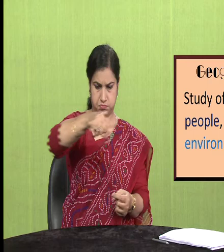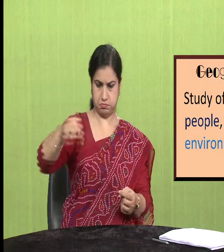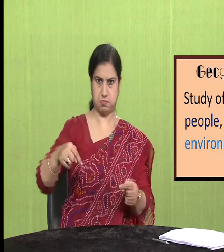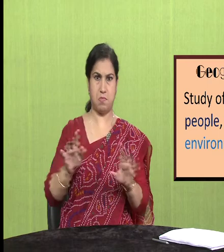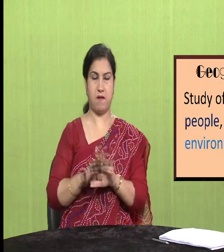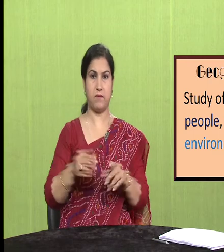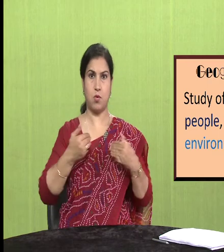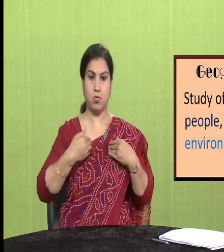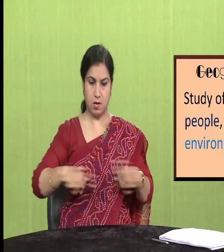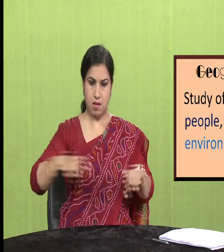live.